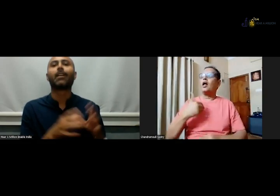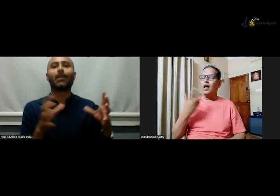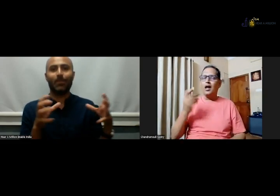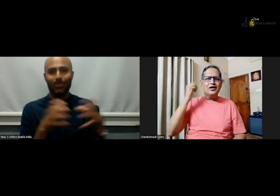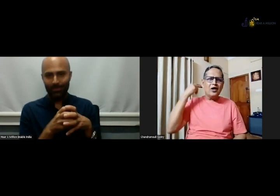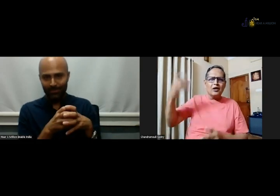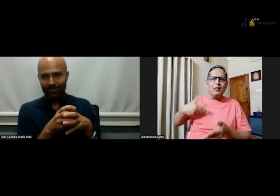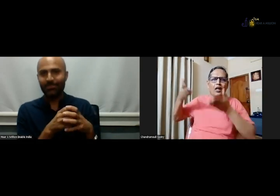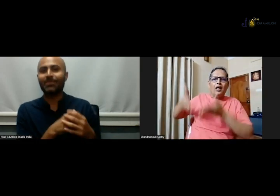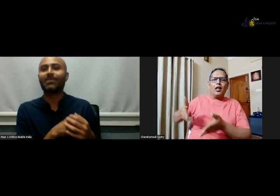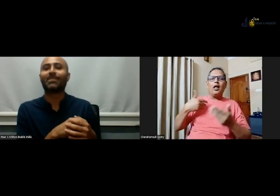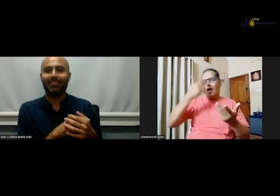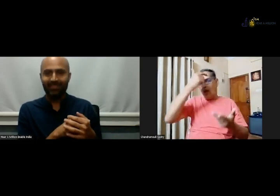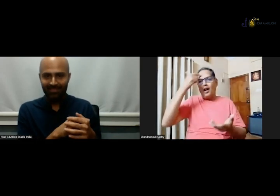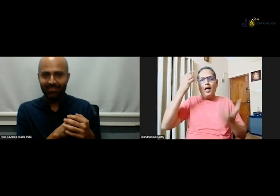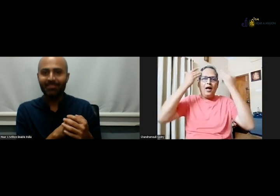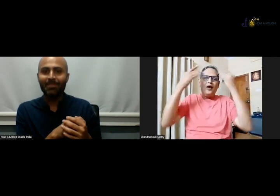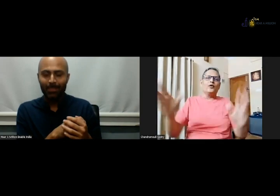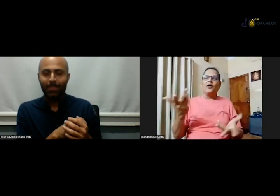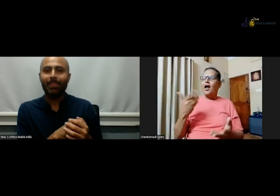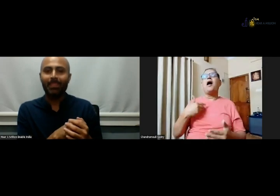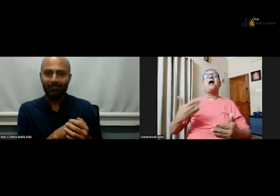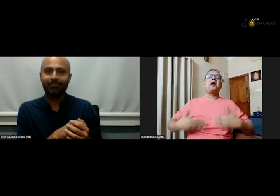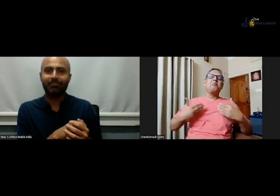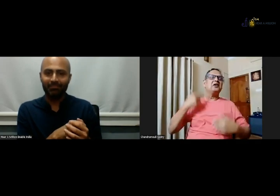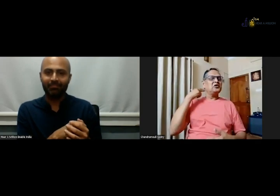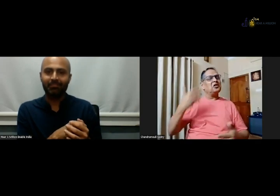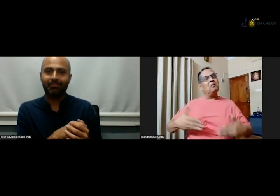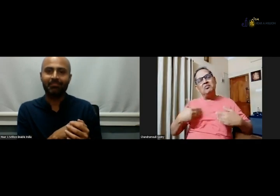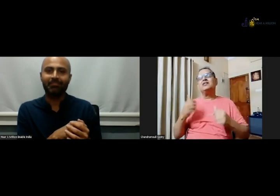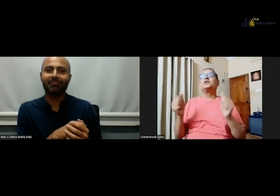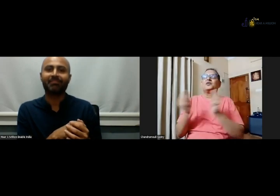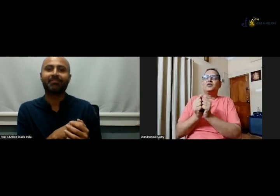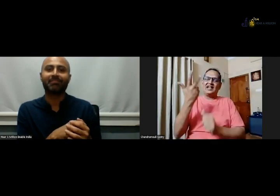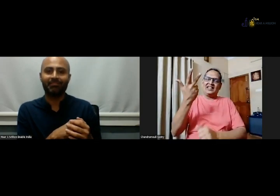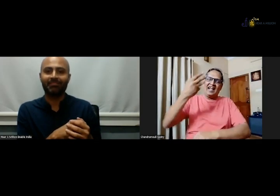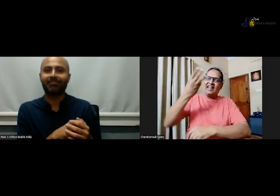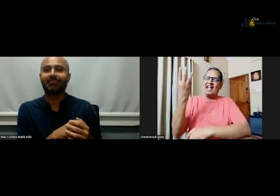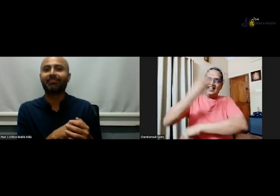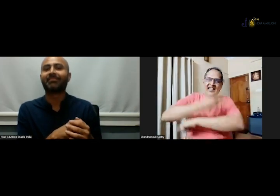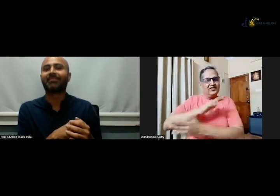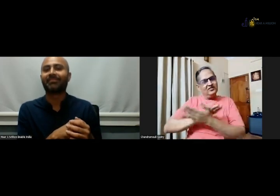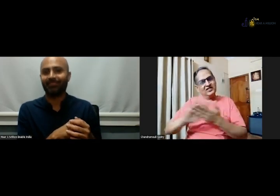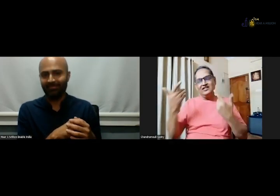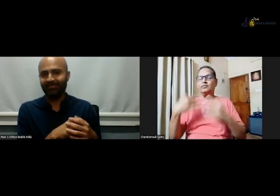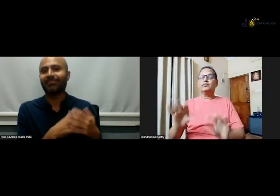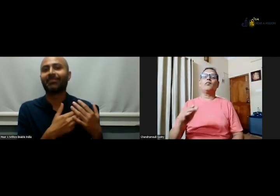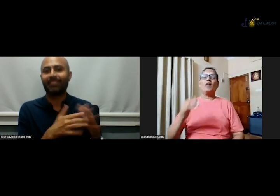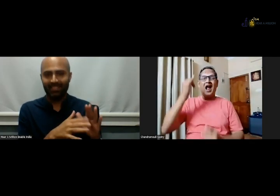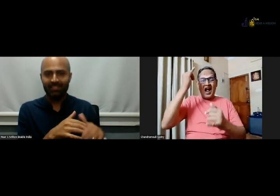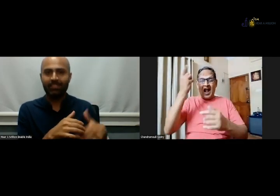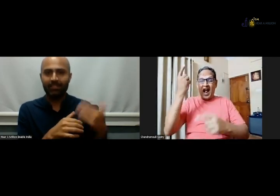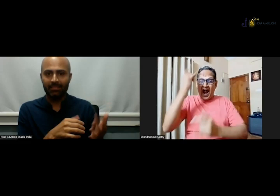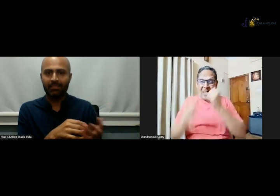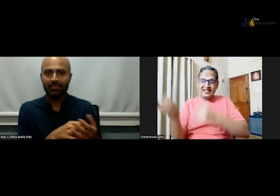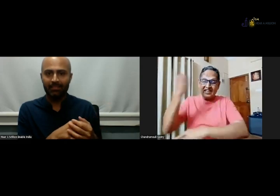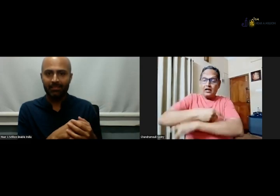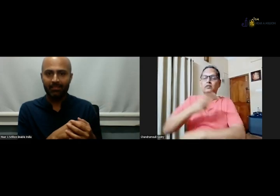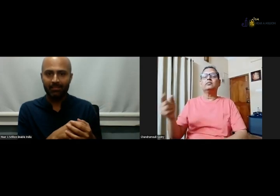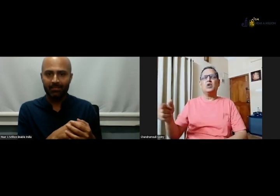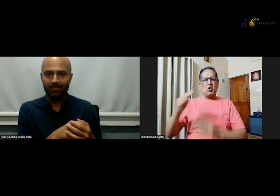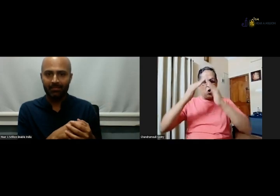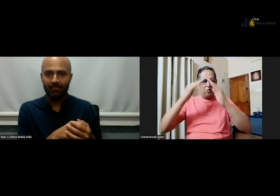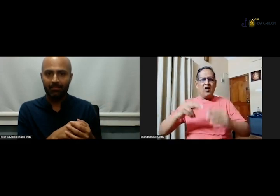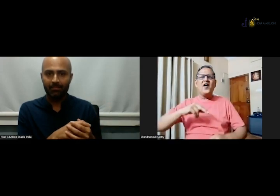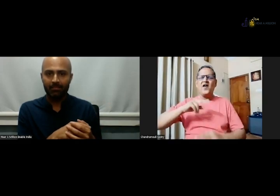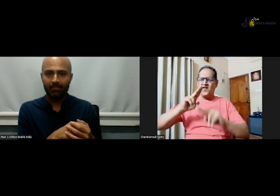legal topic, and whatever the science they were making about legal policies. So I was happy to meet her. It was just 4 days that we were